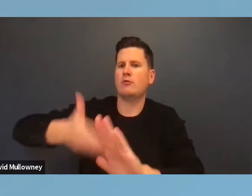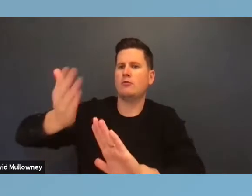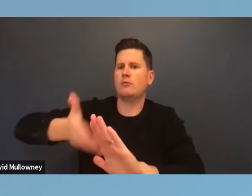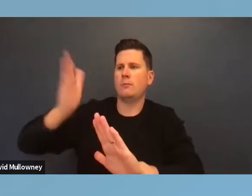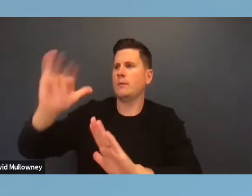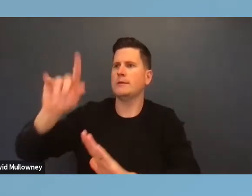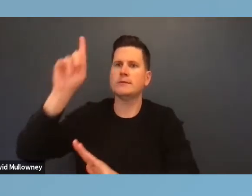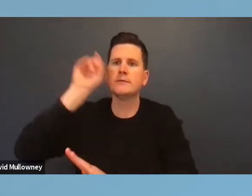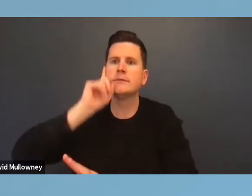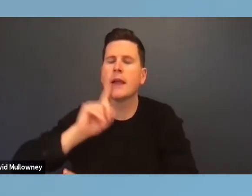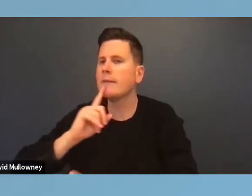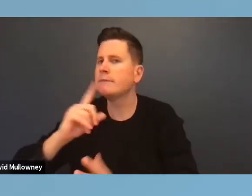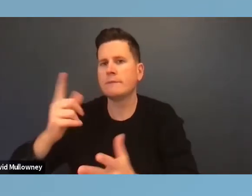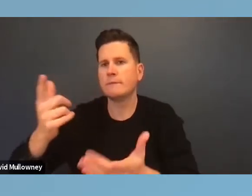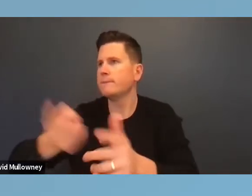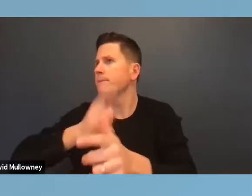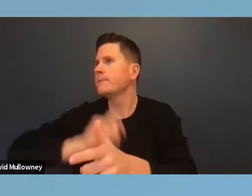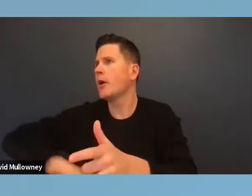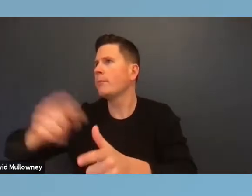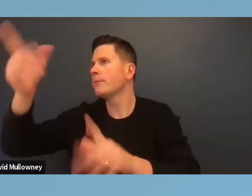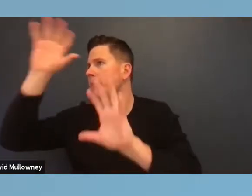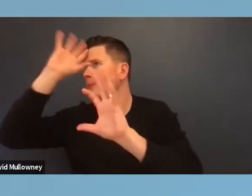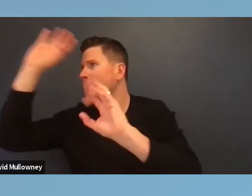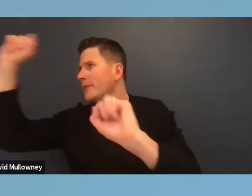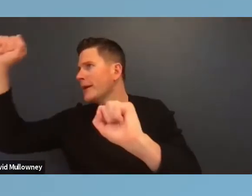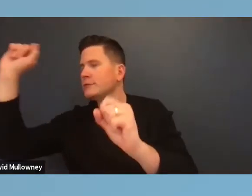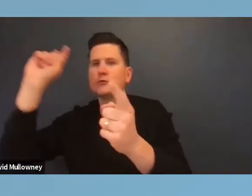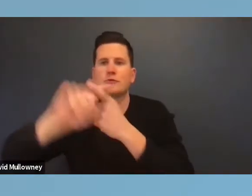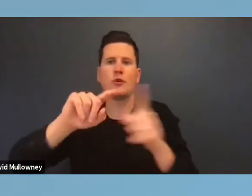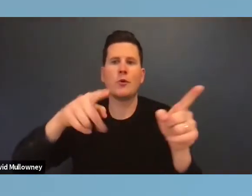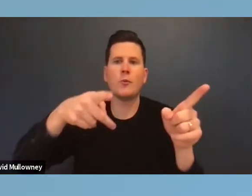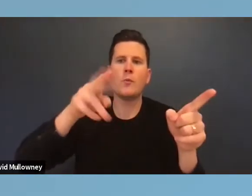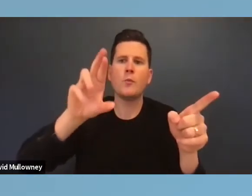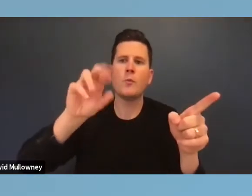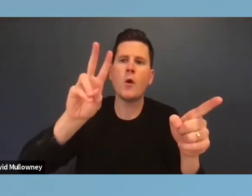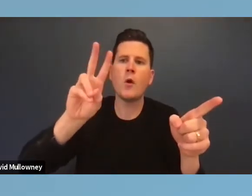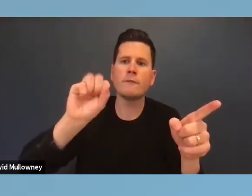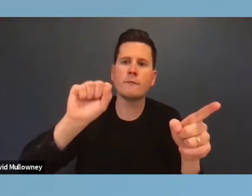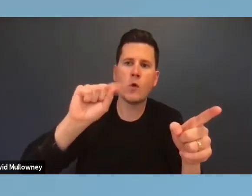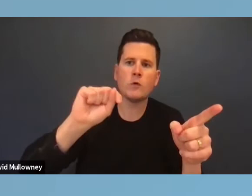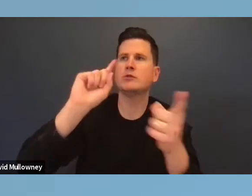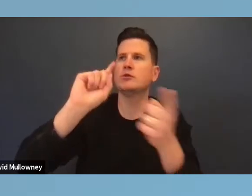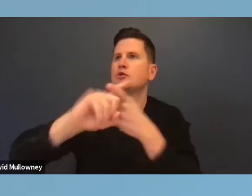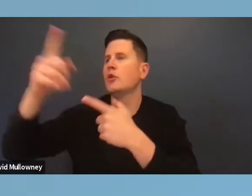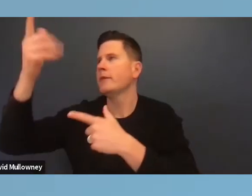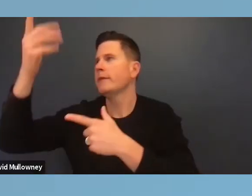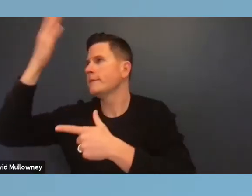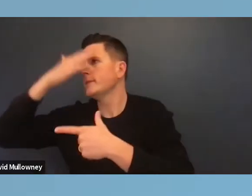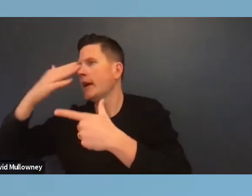that is run by deaf. The president, the provost,